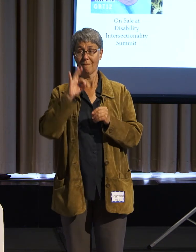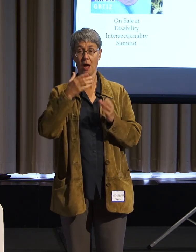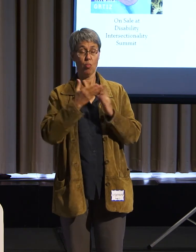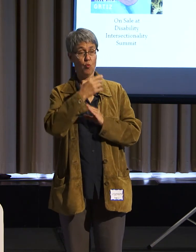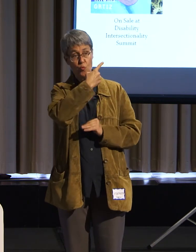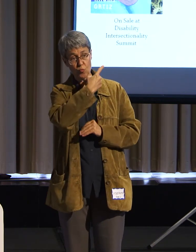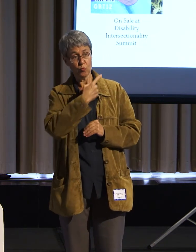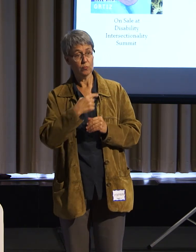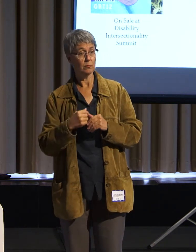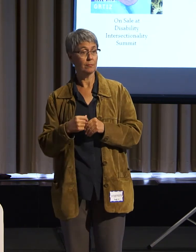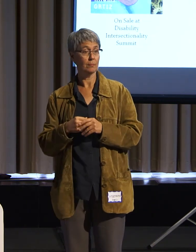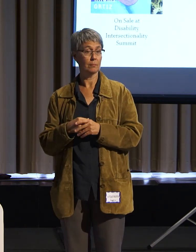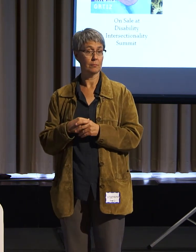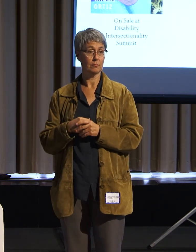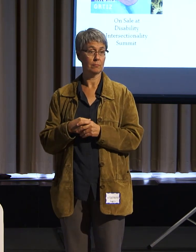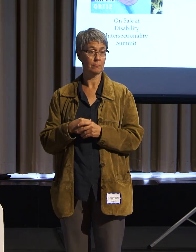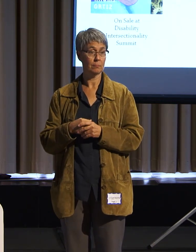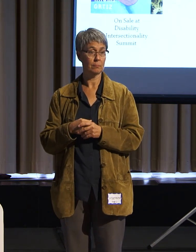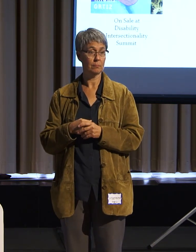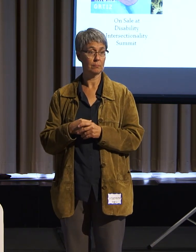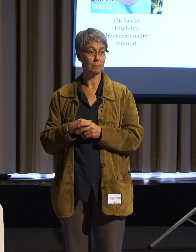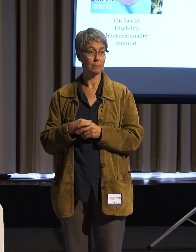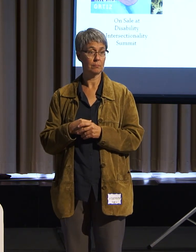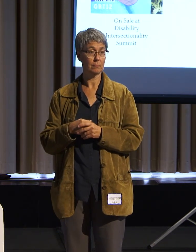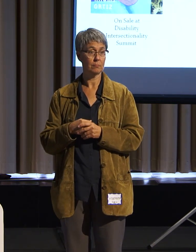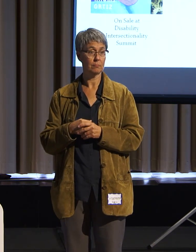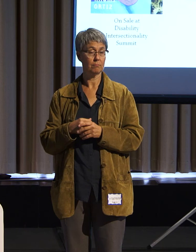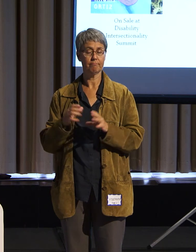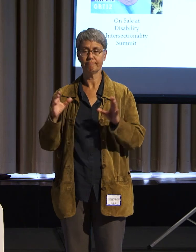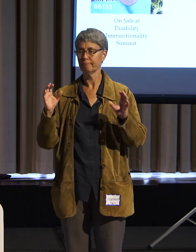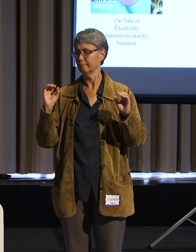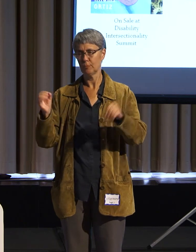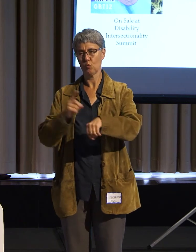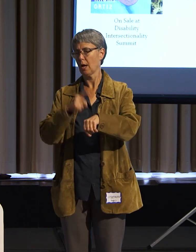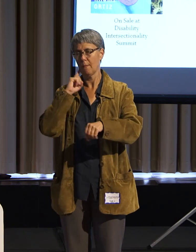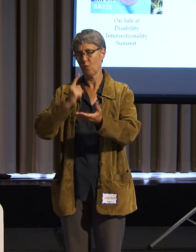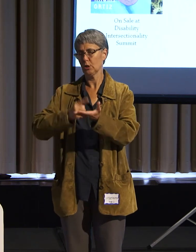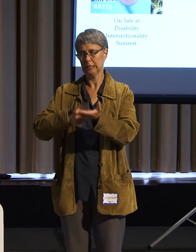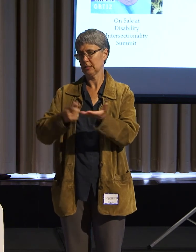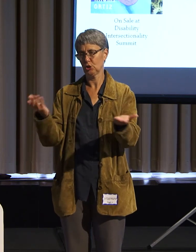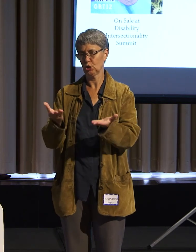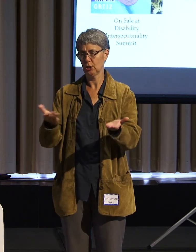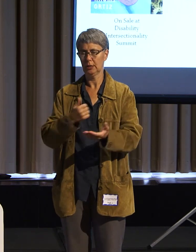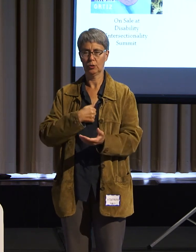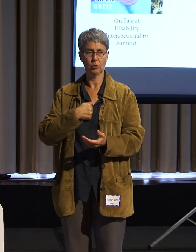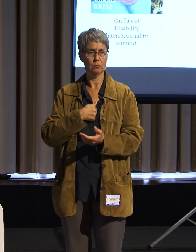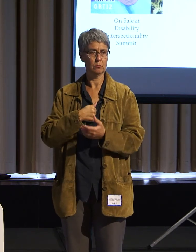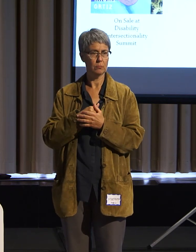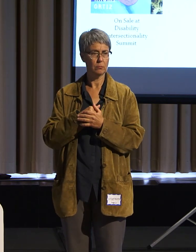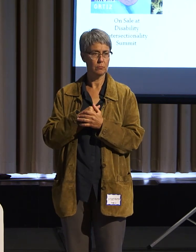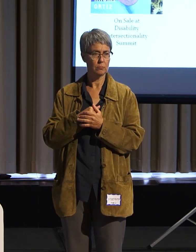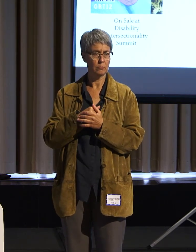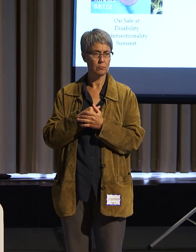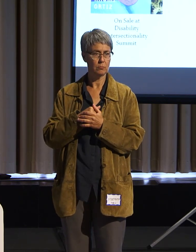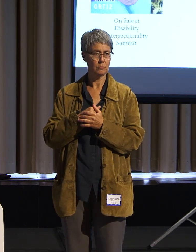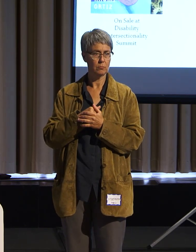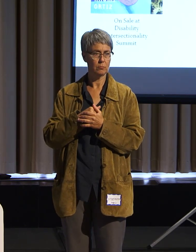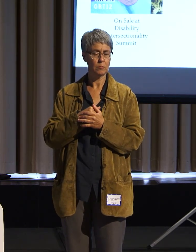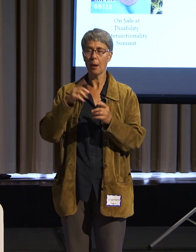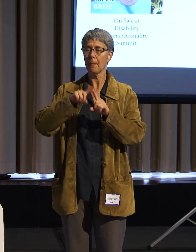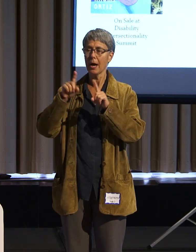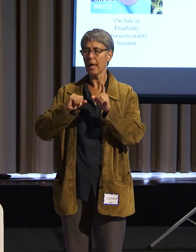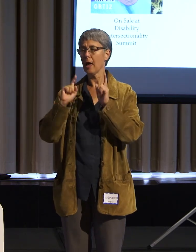in from a spiritually centered place, meaning sitting with it, really asking myself if I felt like this